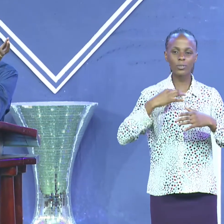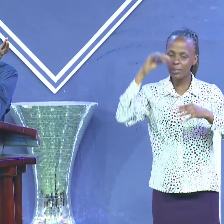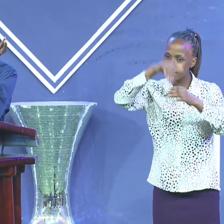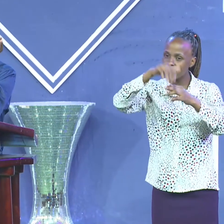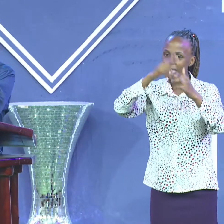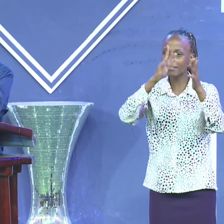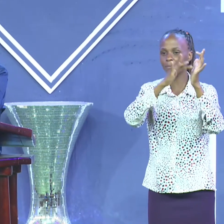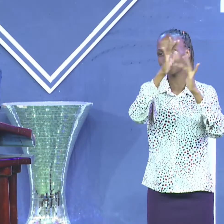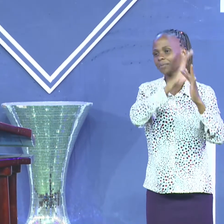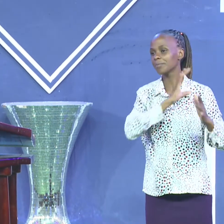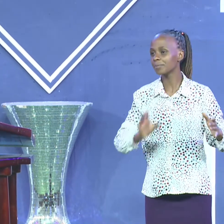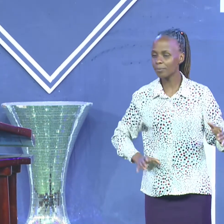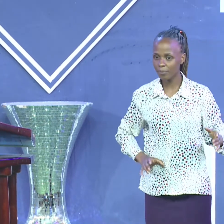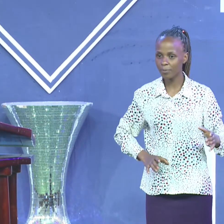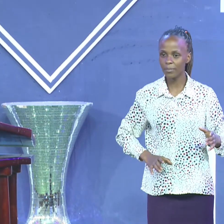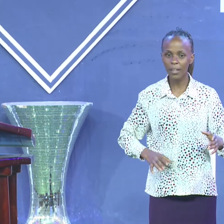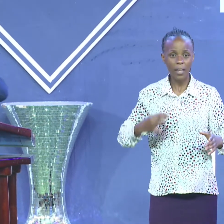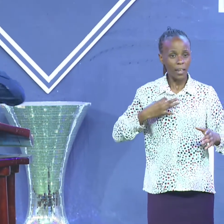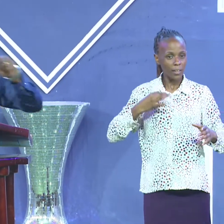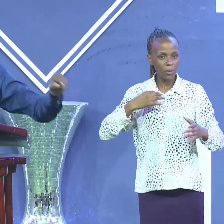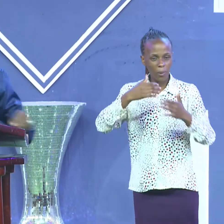garments. Amen. The